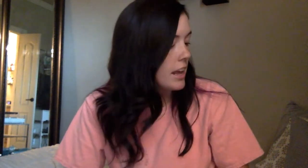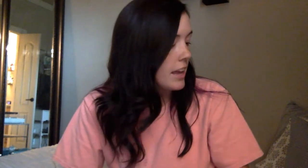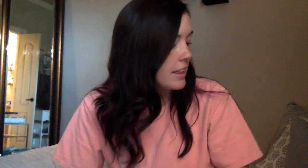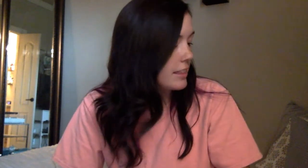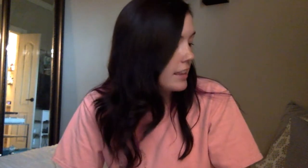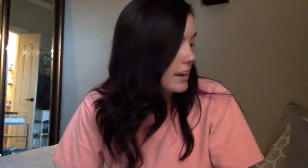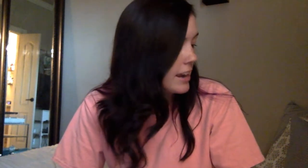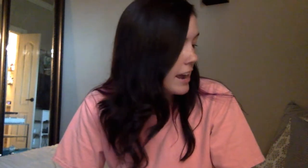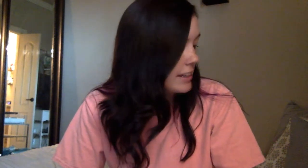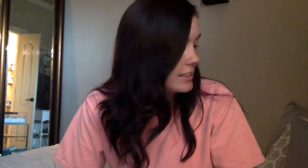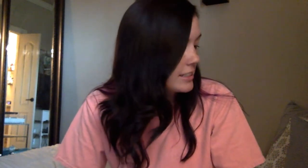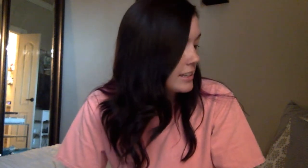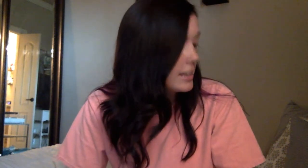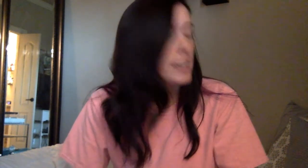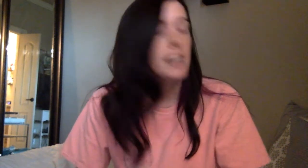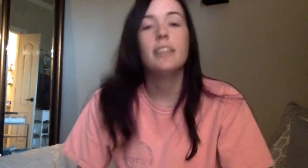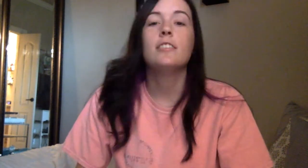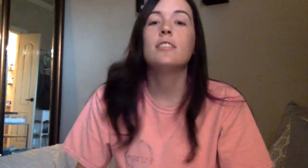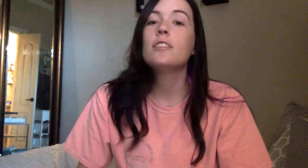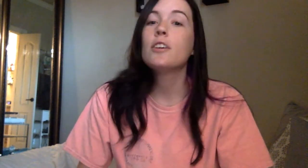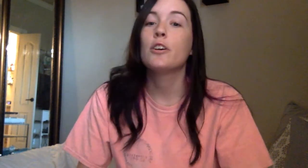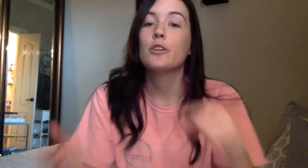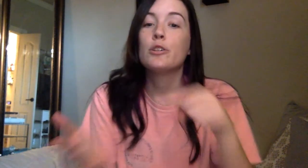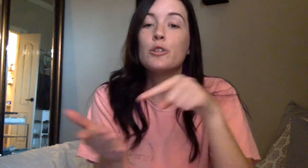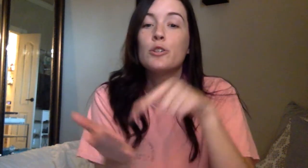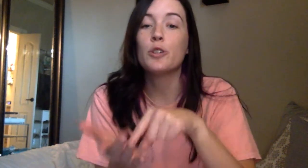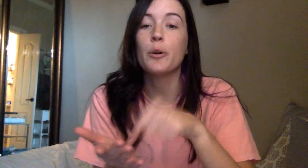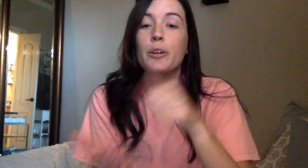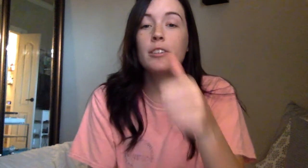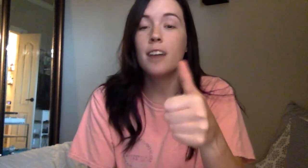And then next is show yourself.